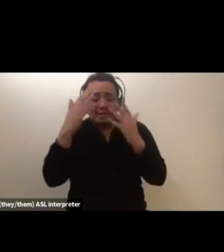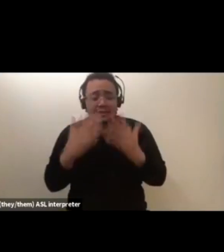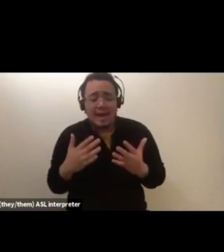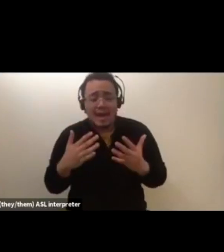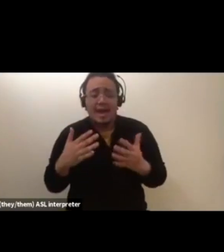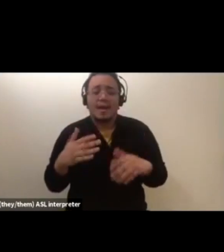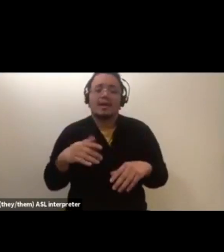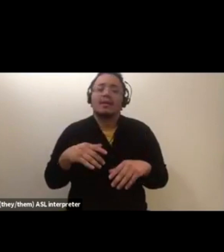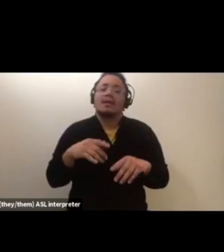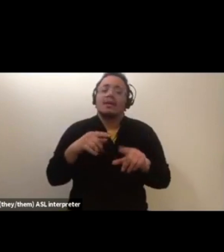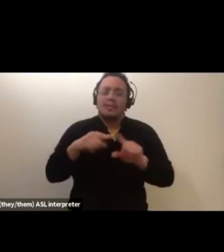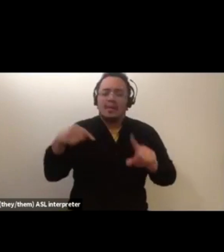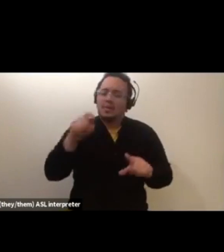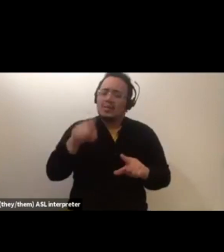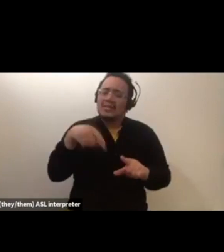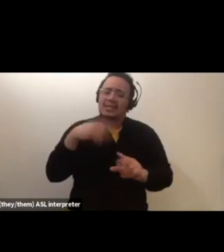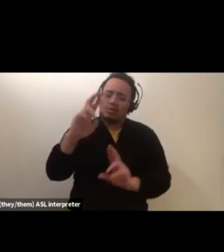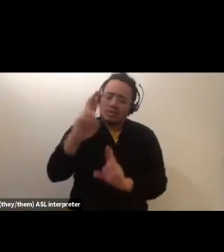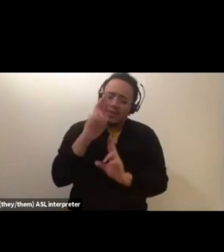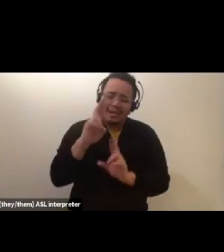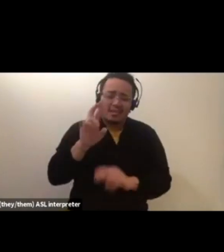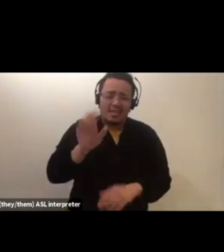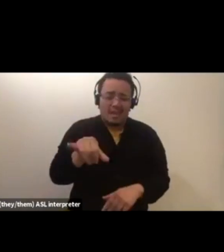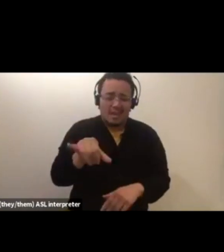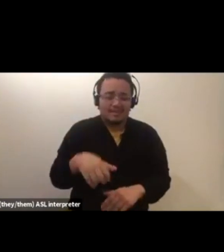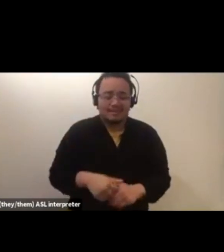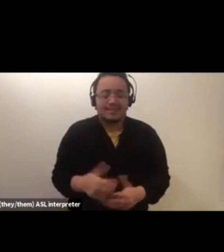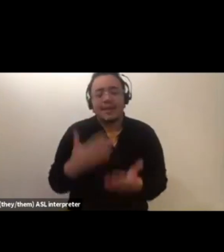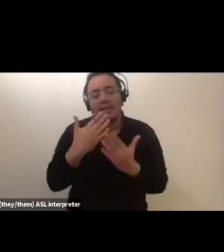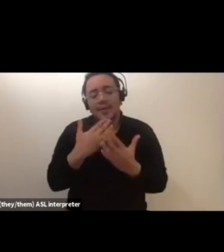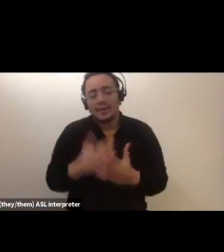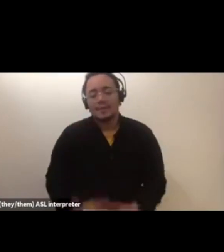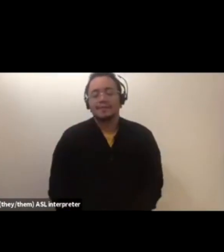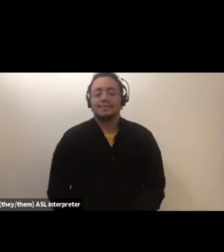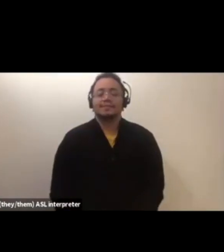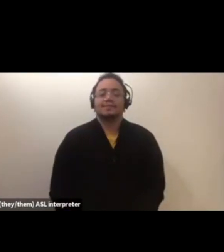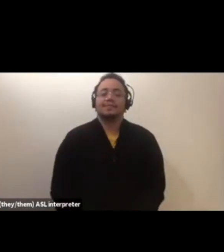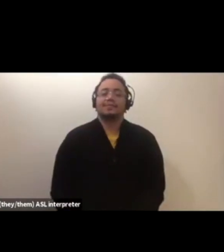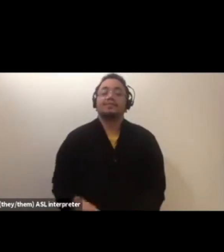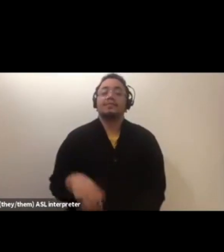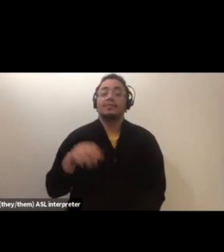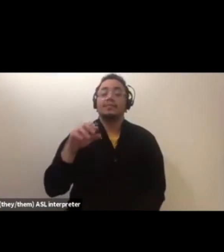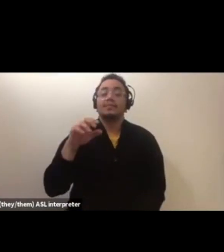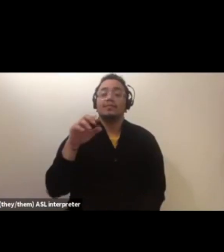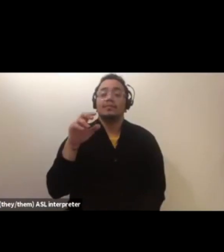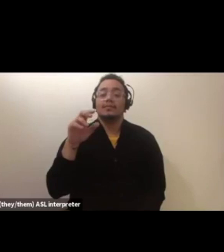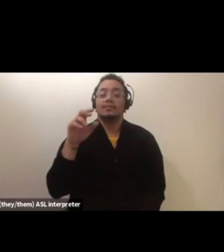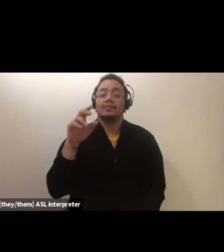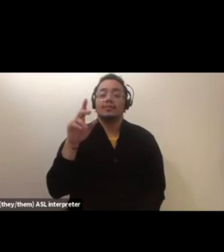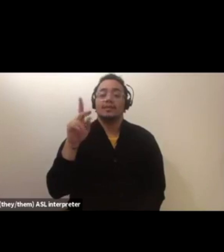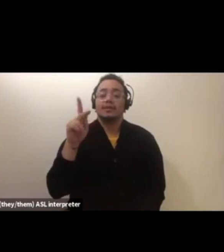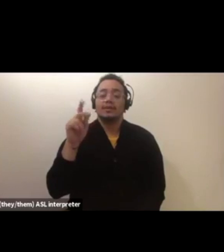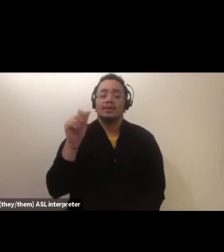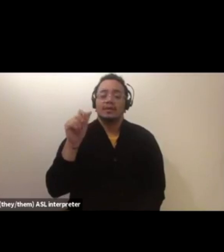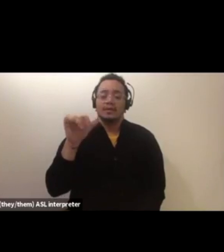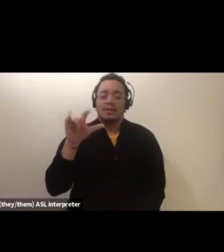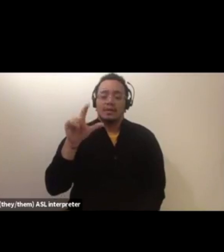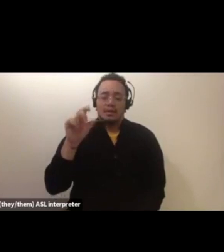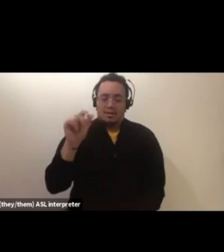Thank you for that, Carson. And I really appreciate you stepping up in your leadership to advocate for Black trans women who've been murdered in